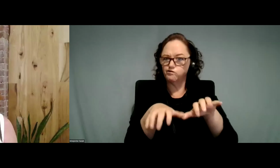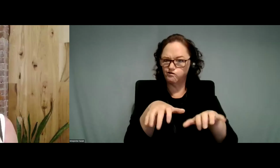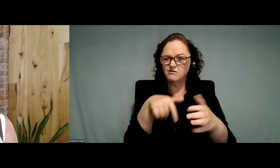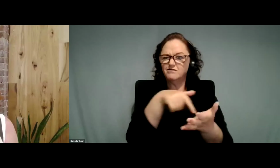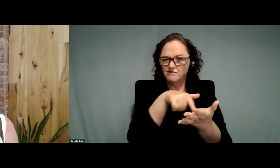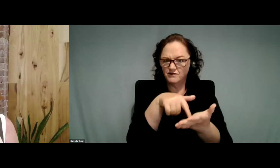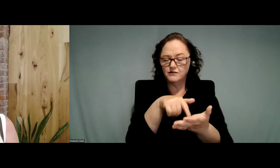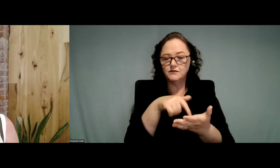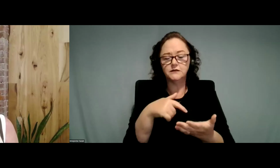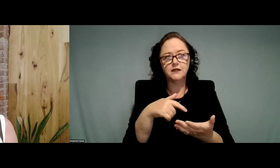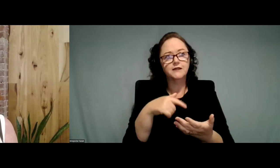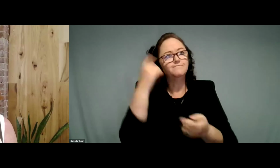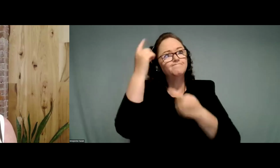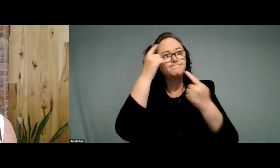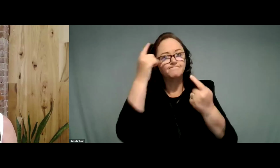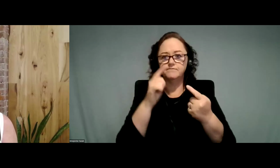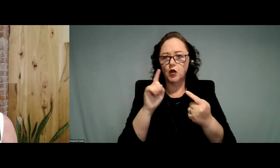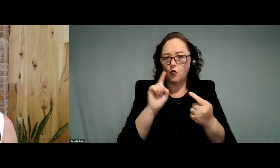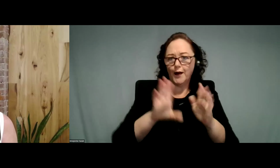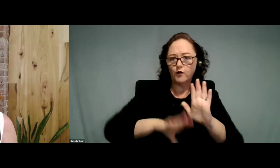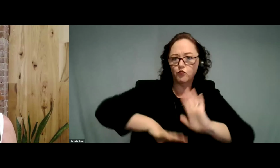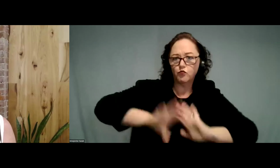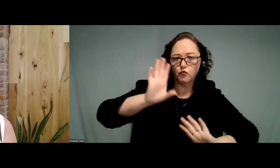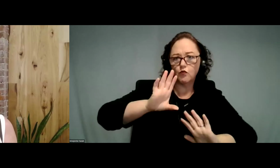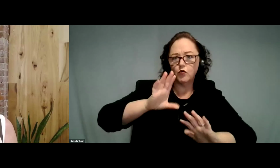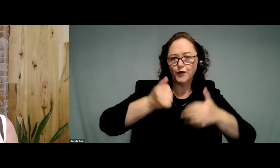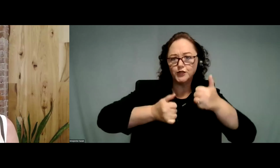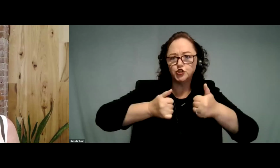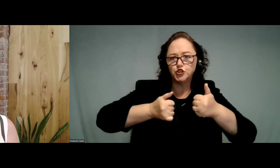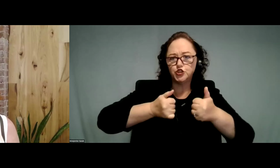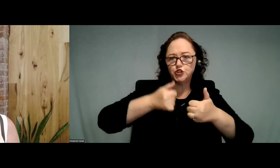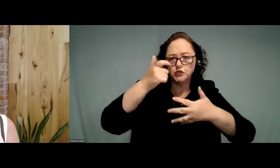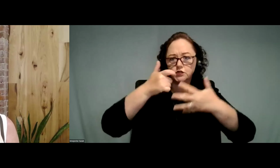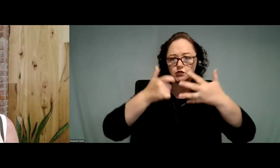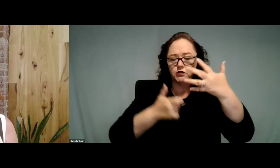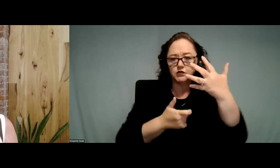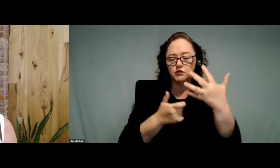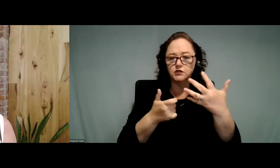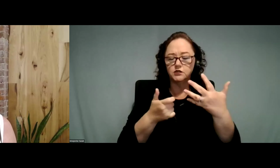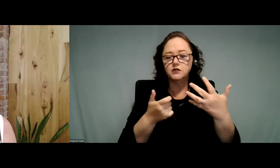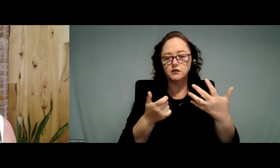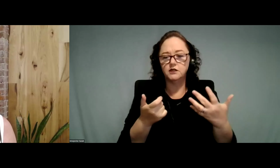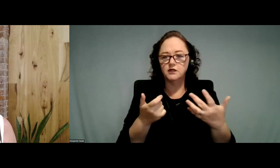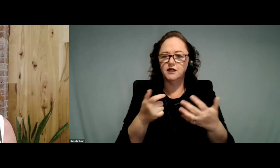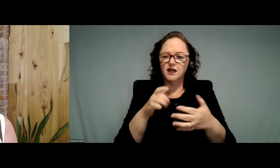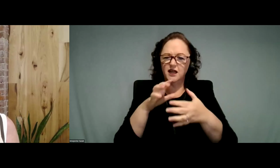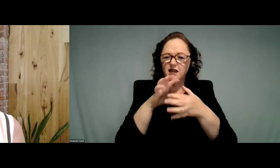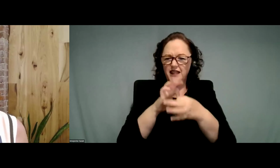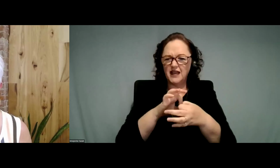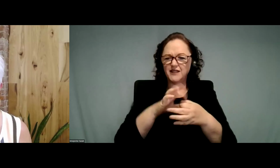I want to grow as a creative in this area, building out my